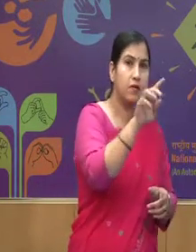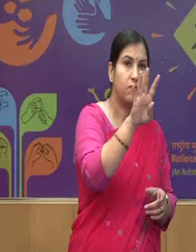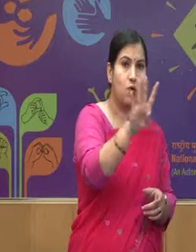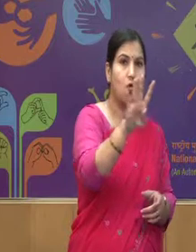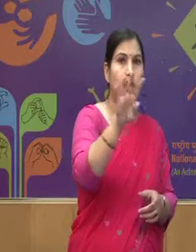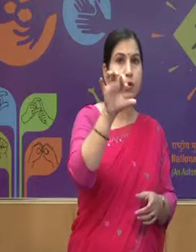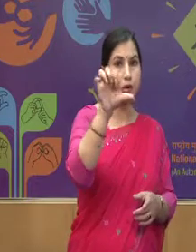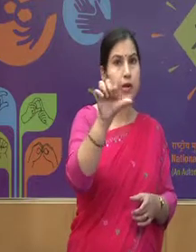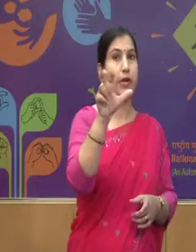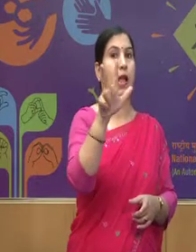1498.